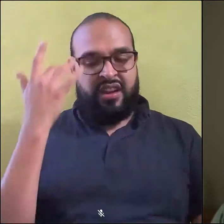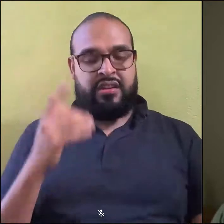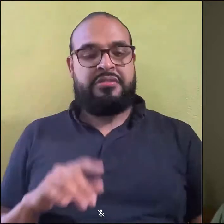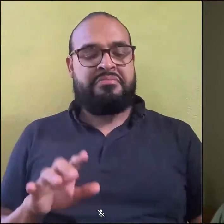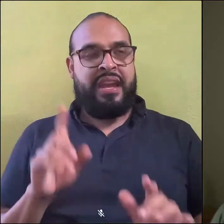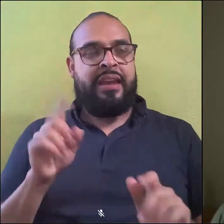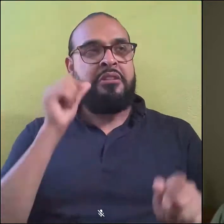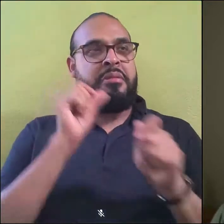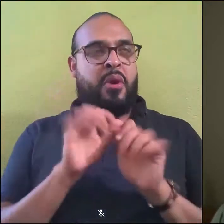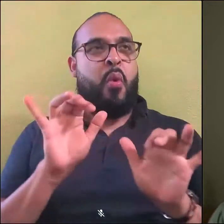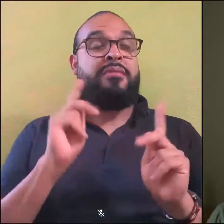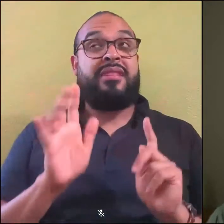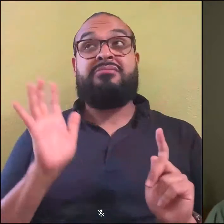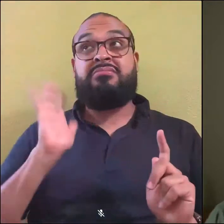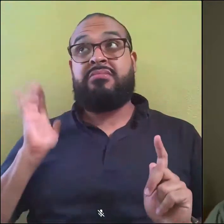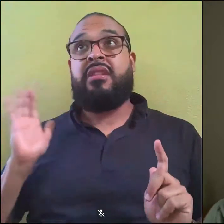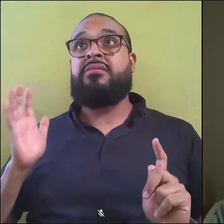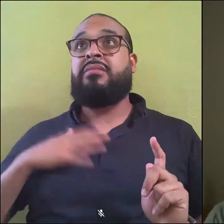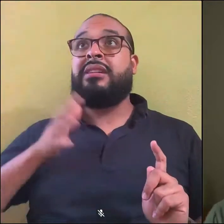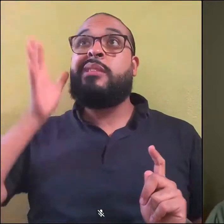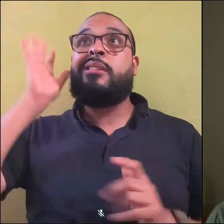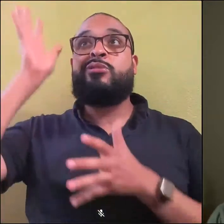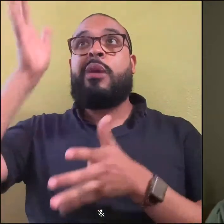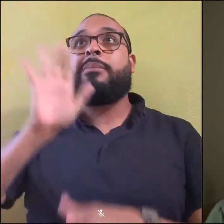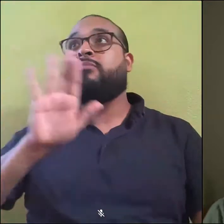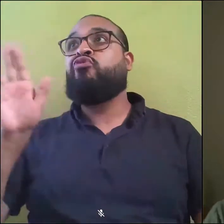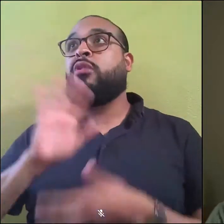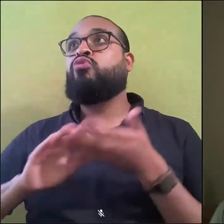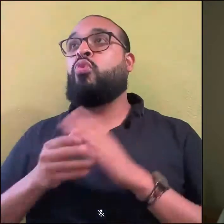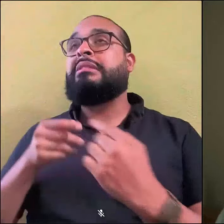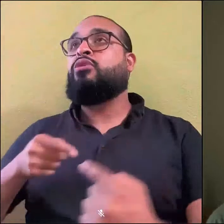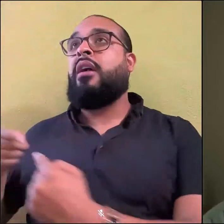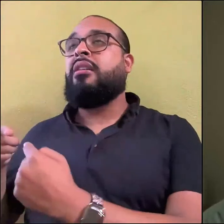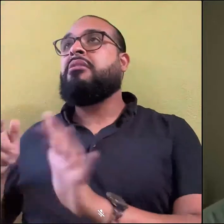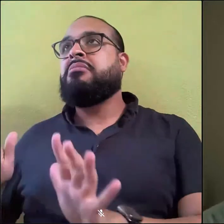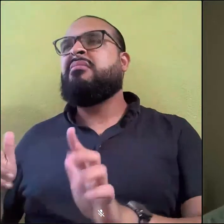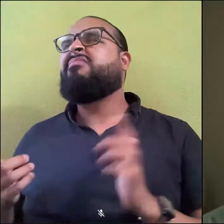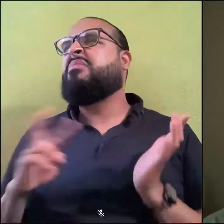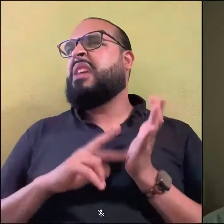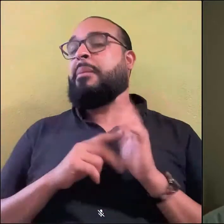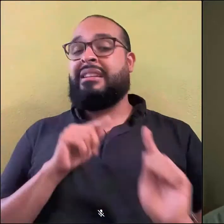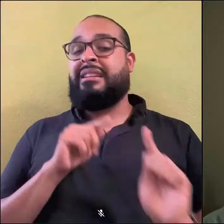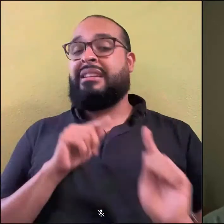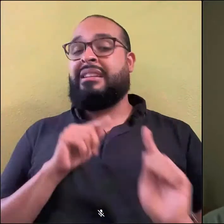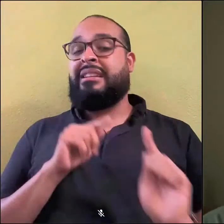myself. So that's what I wanted to share with you. I have a few asks of this